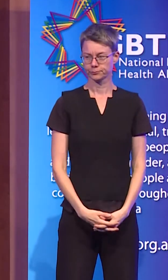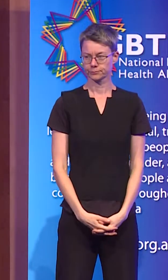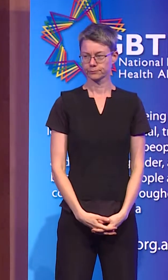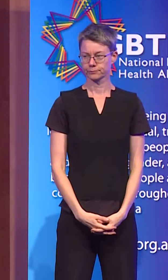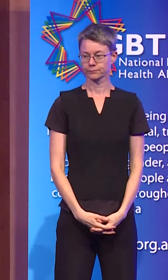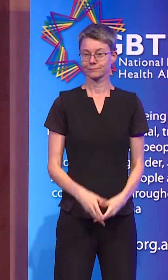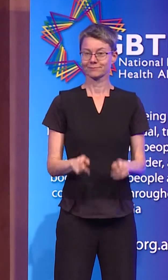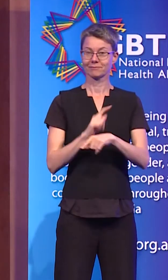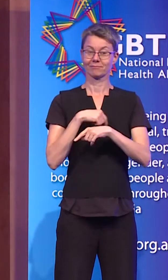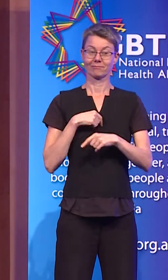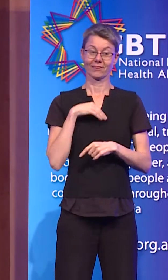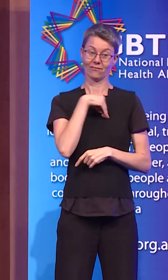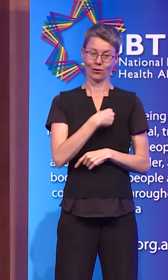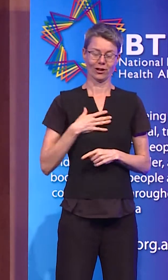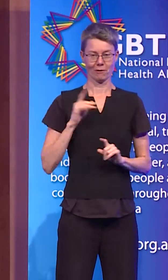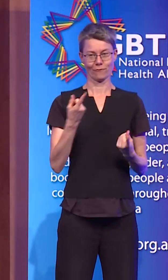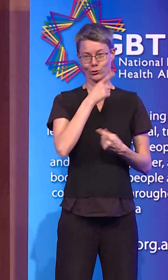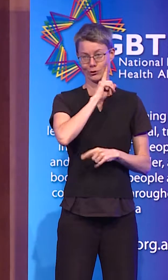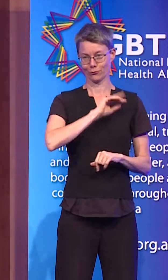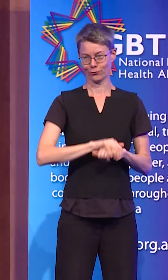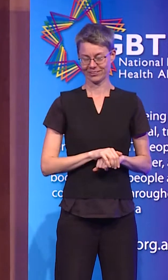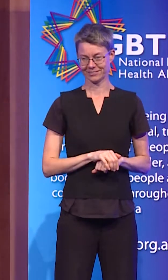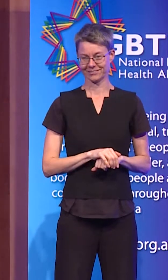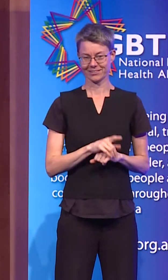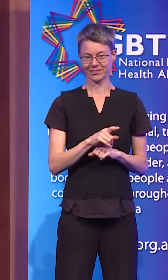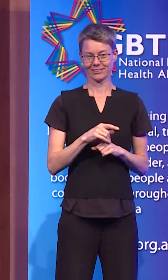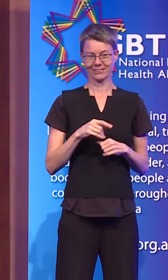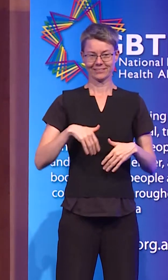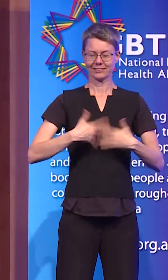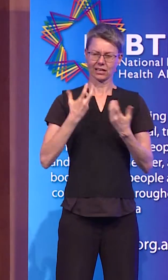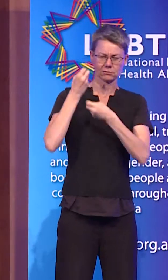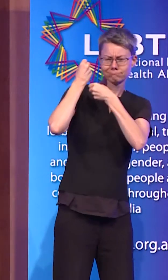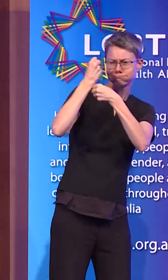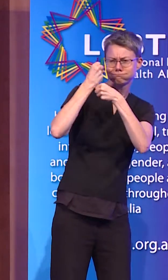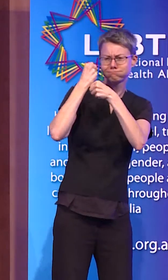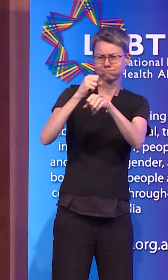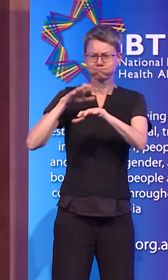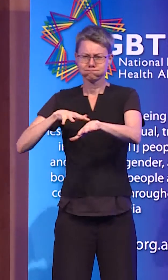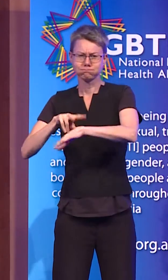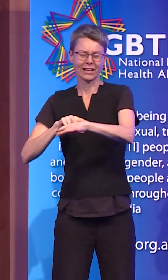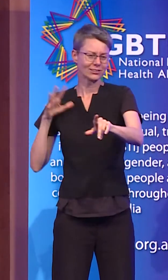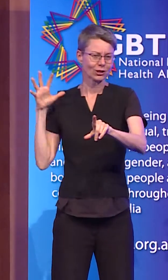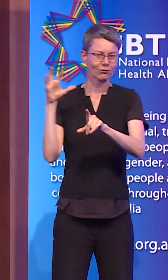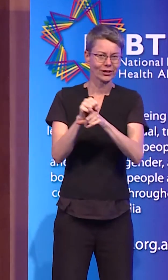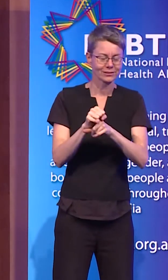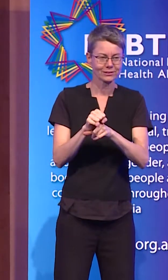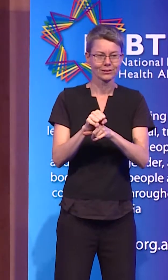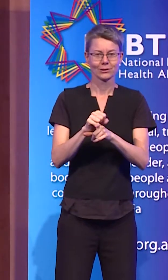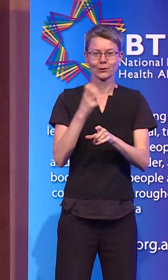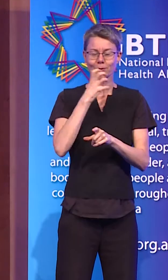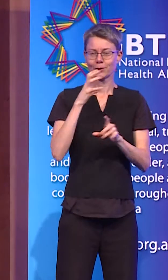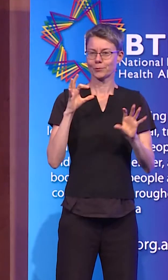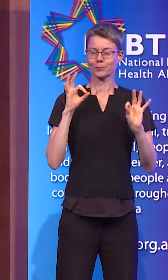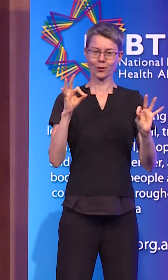when I fell in love with my first girlfriend. Those heady days of demonstrations and police arrests made a dramatic and